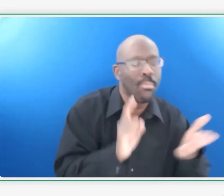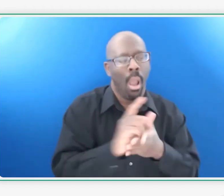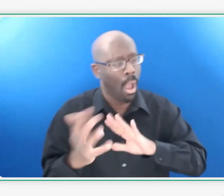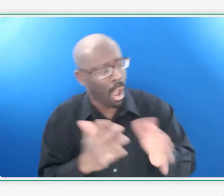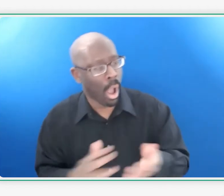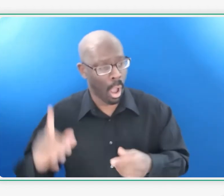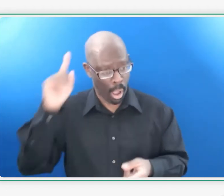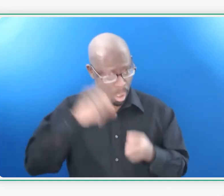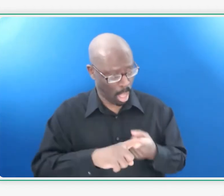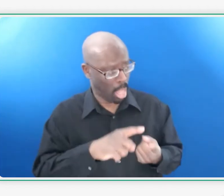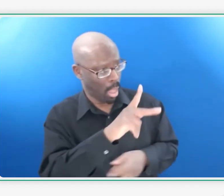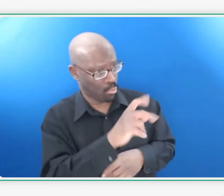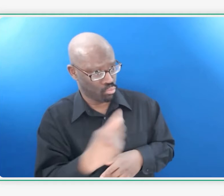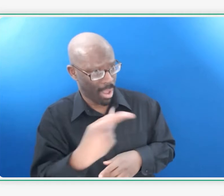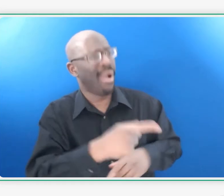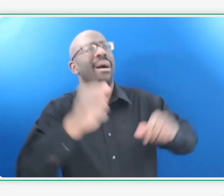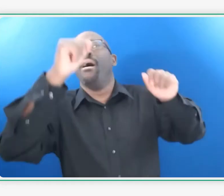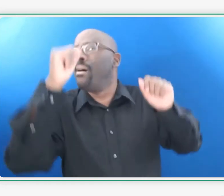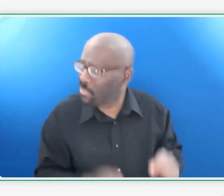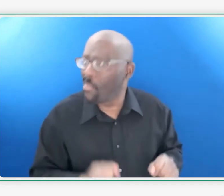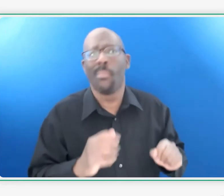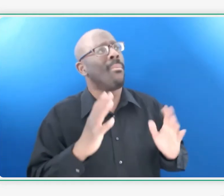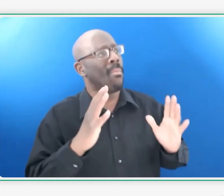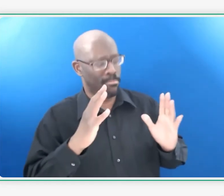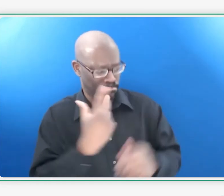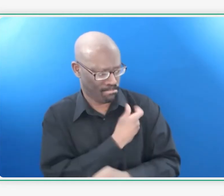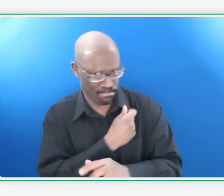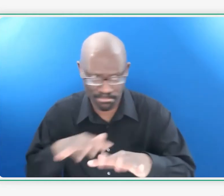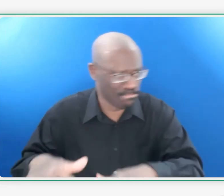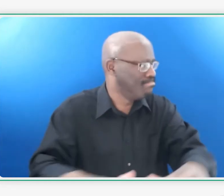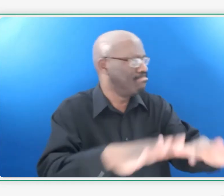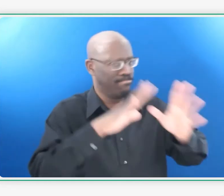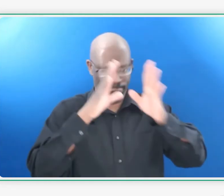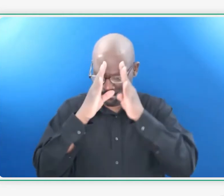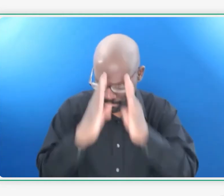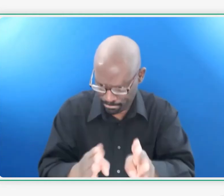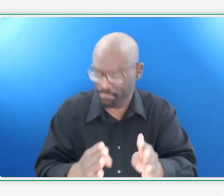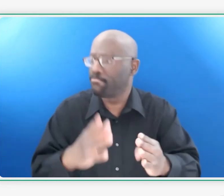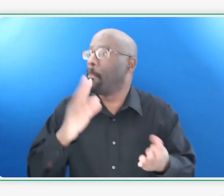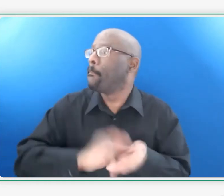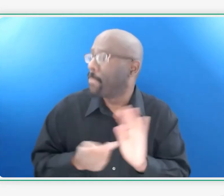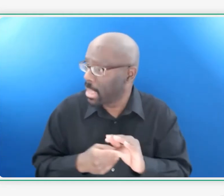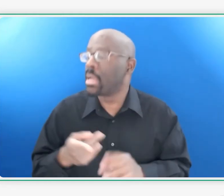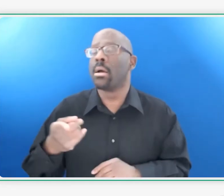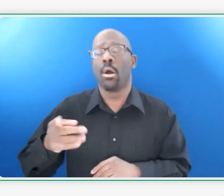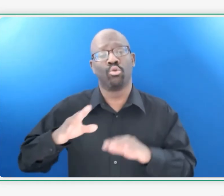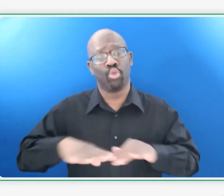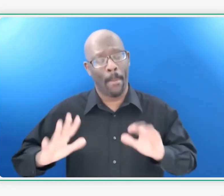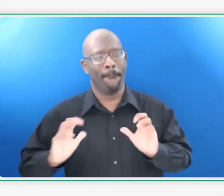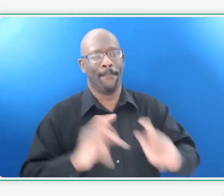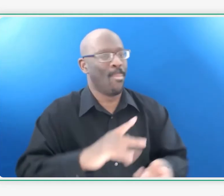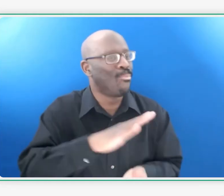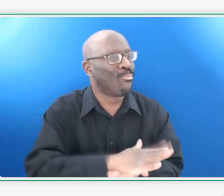So that meant that many parents didn't feel comfortable going back to work or working as many hours. But once the vaccine rolls